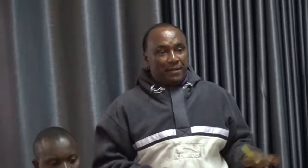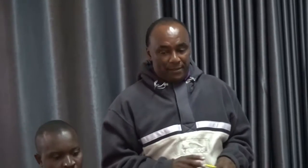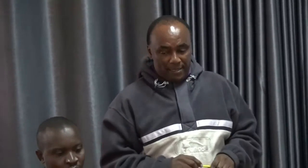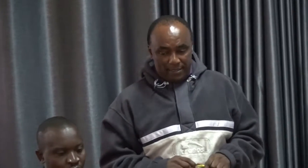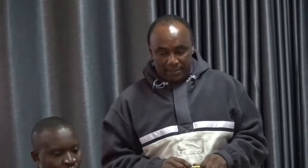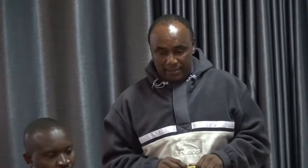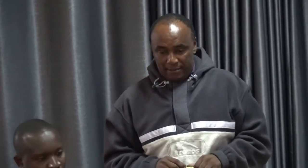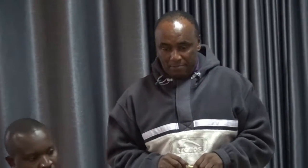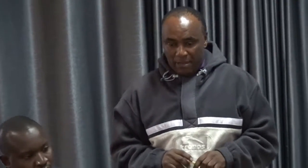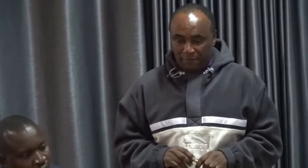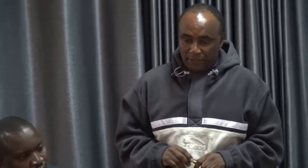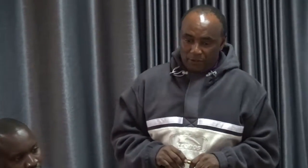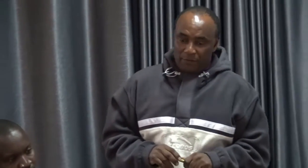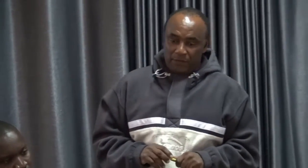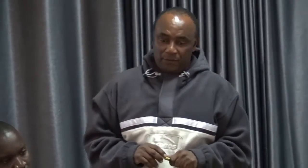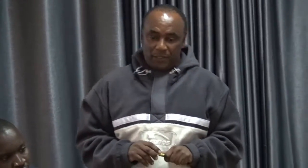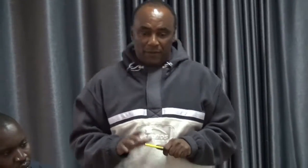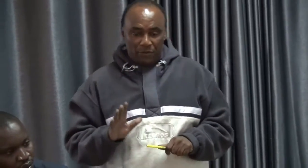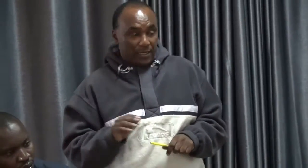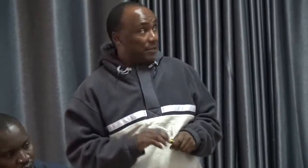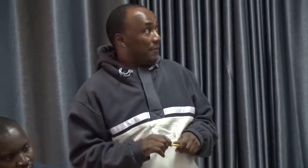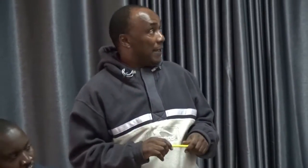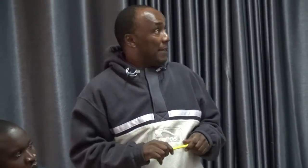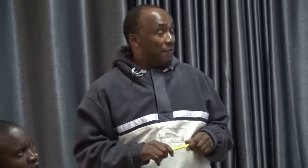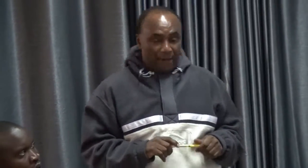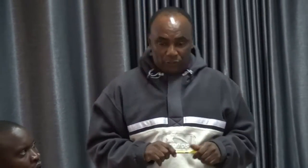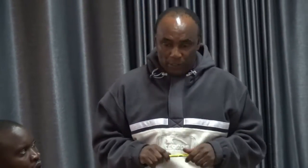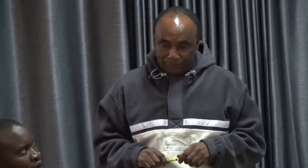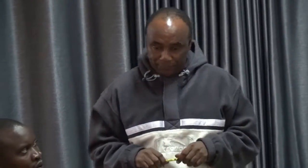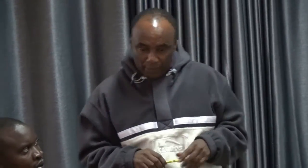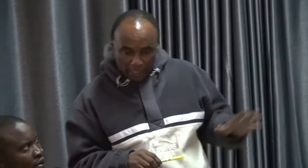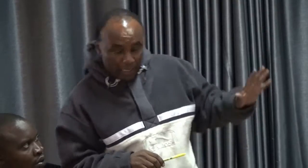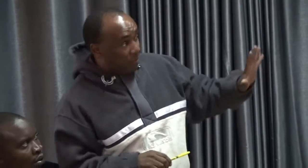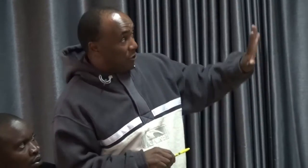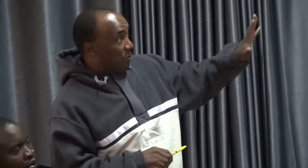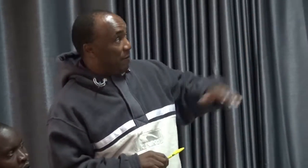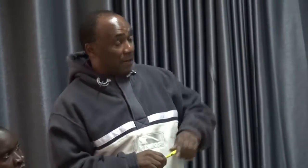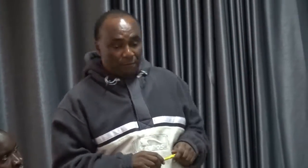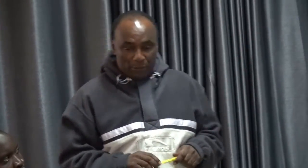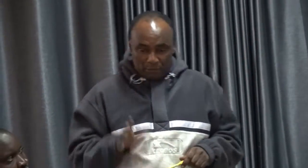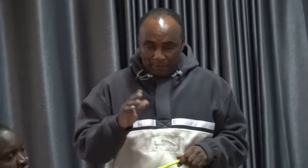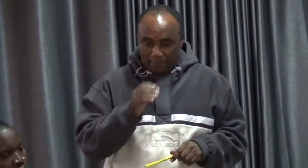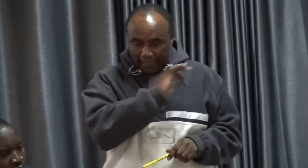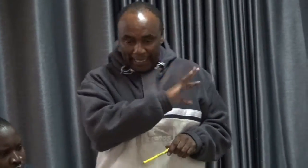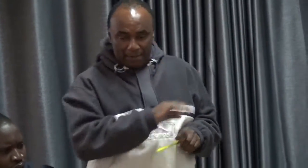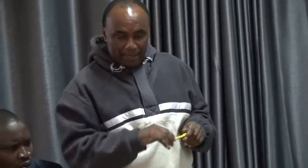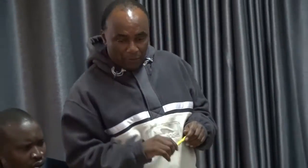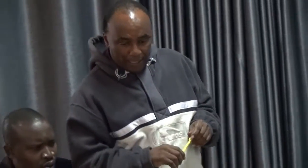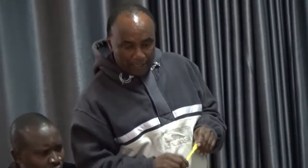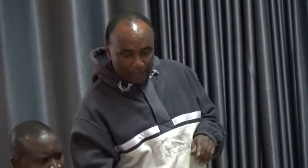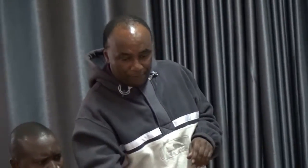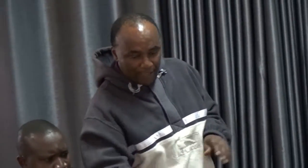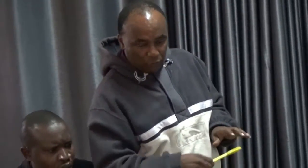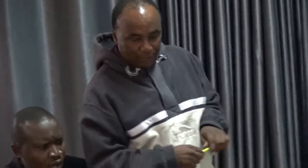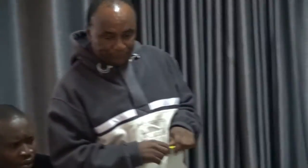could be benefits of inclusive education. The first one, it may not be very clear, but I'll